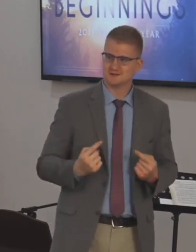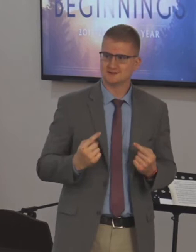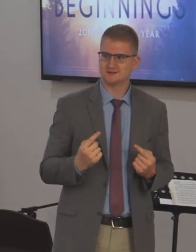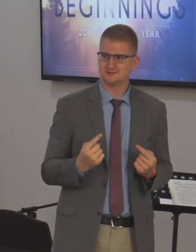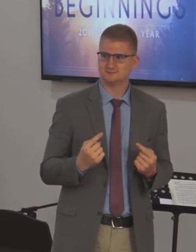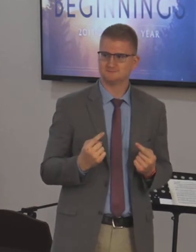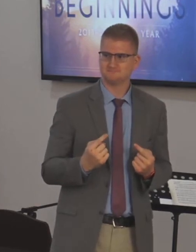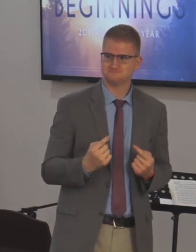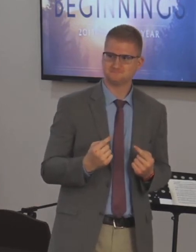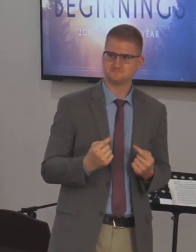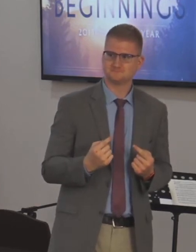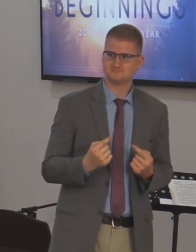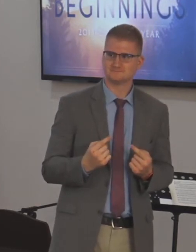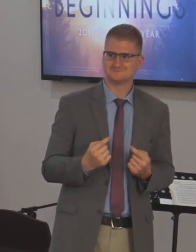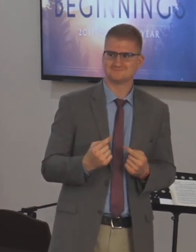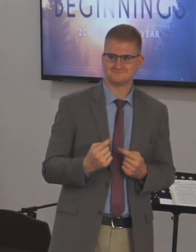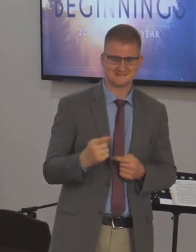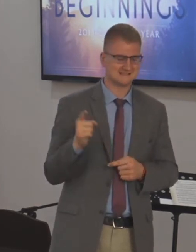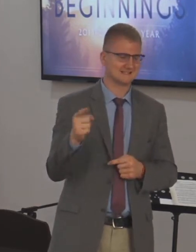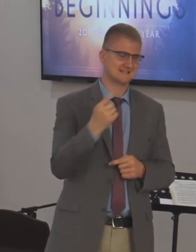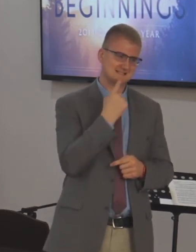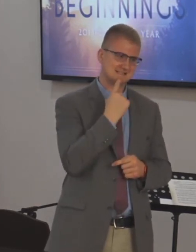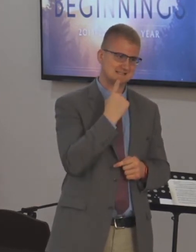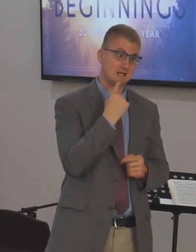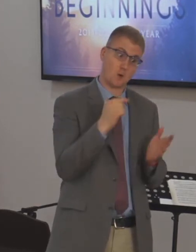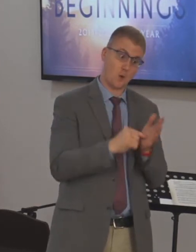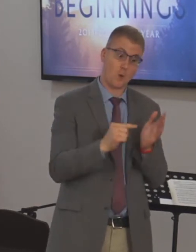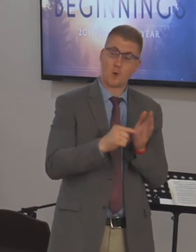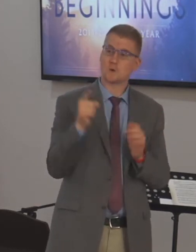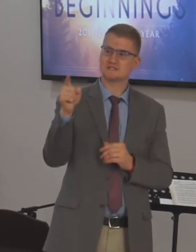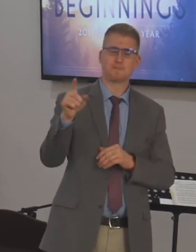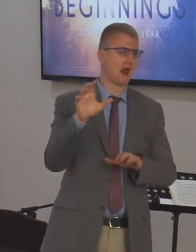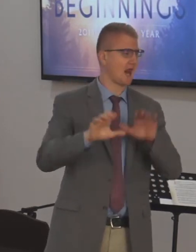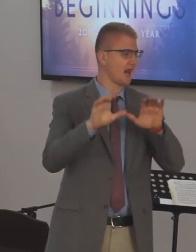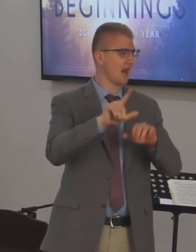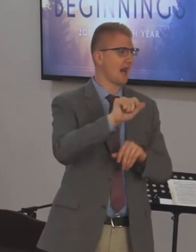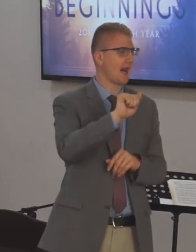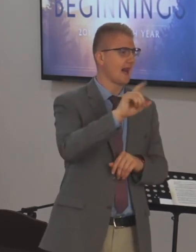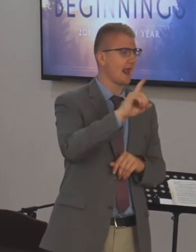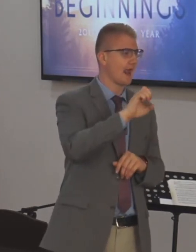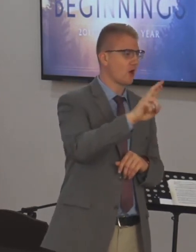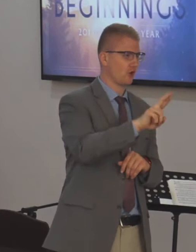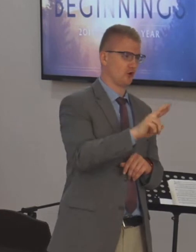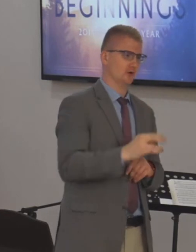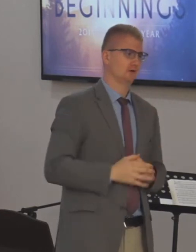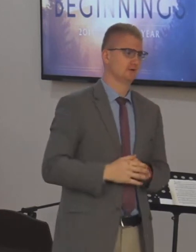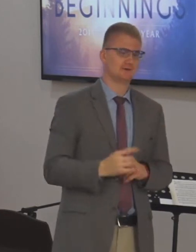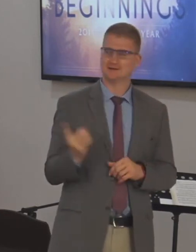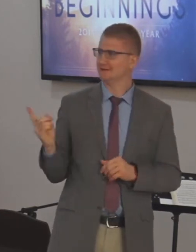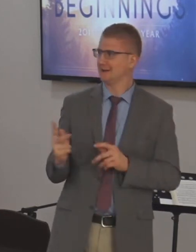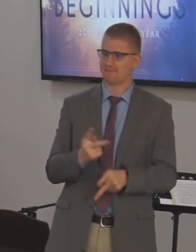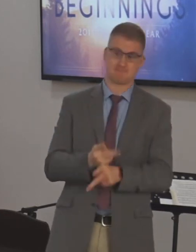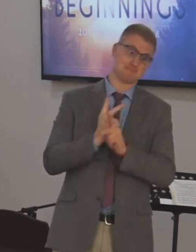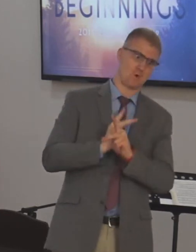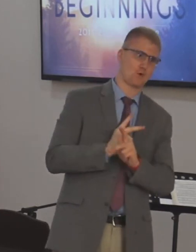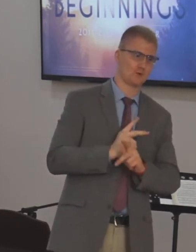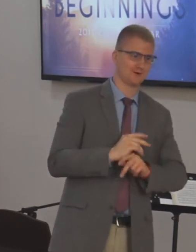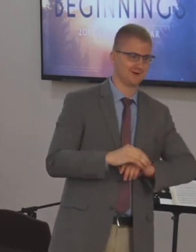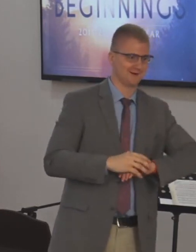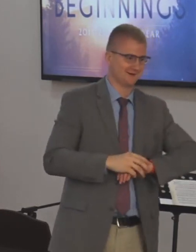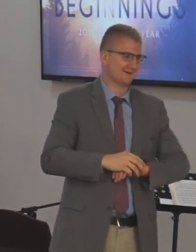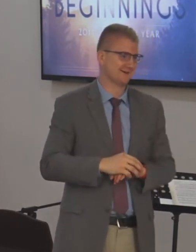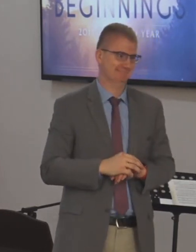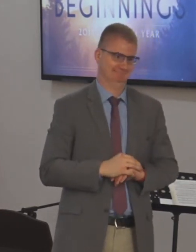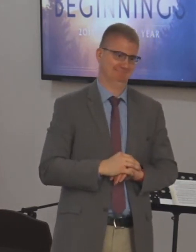with Dave, and it's locked up, but if we'd have known, the ladder would have been up here. That's kind of an inside joke of a message one